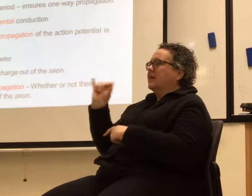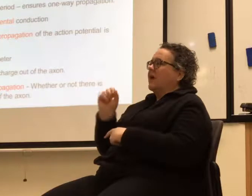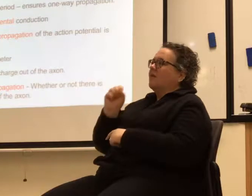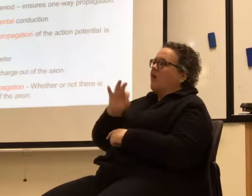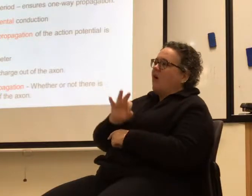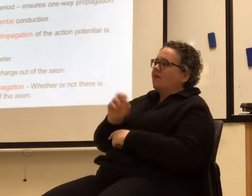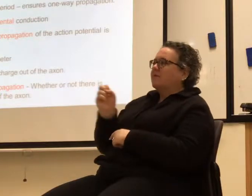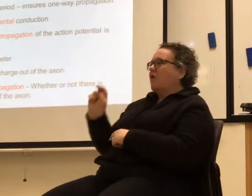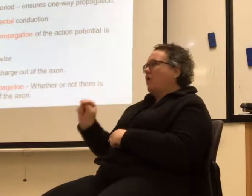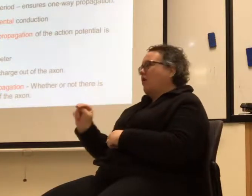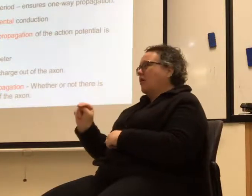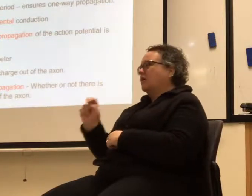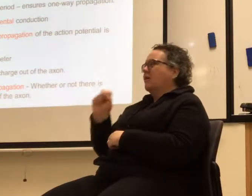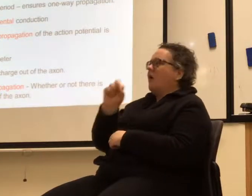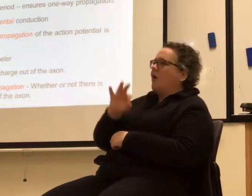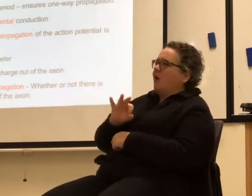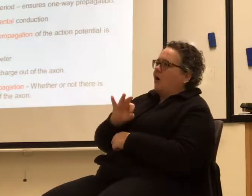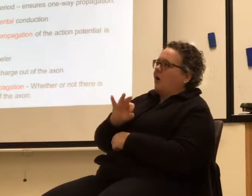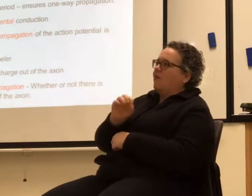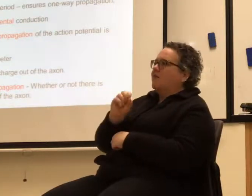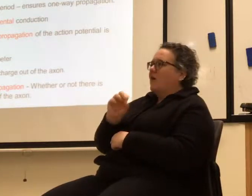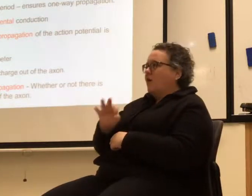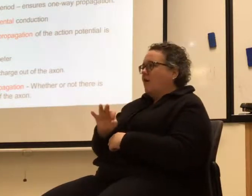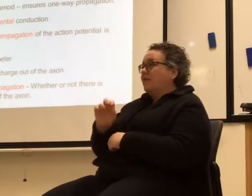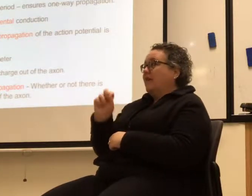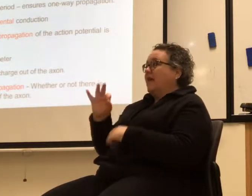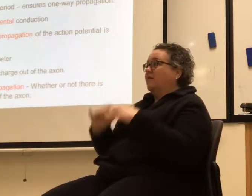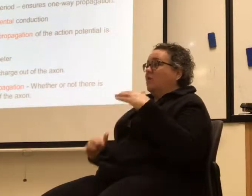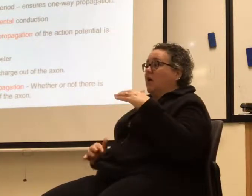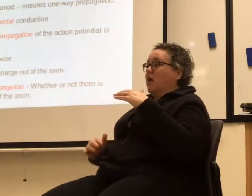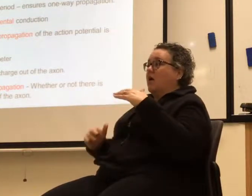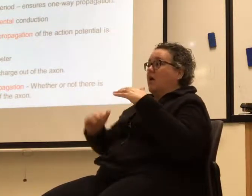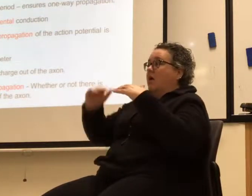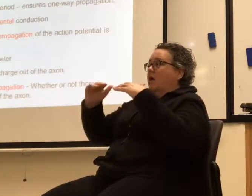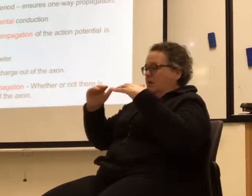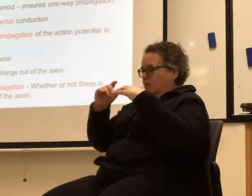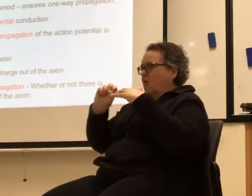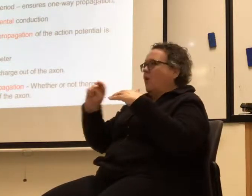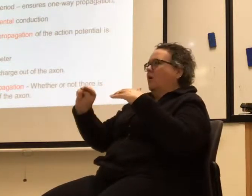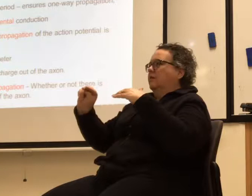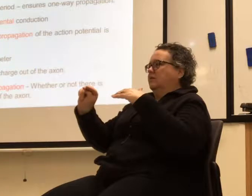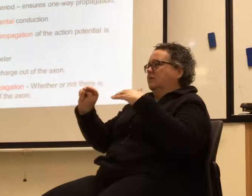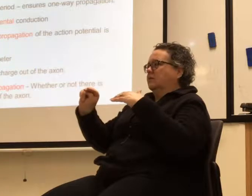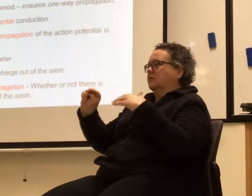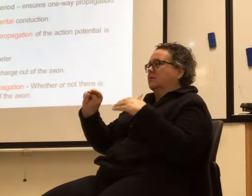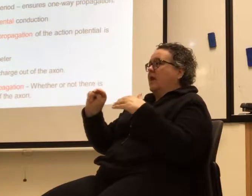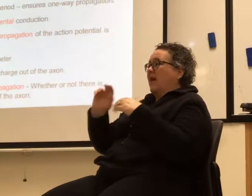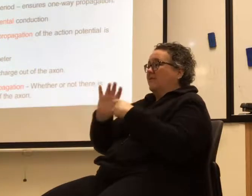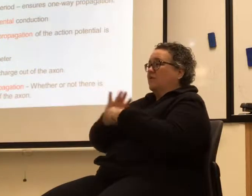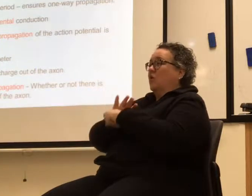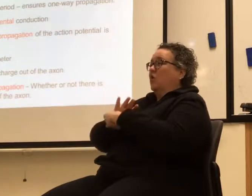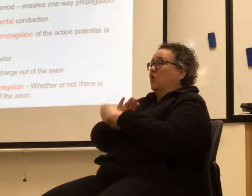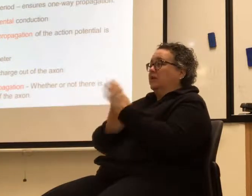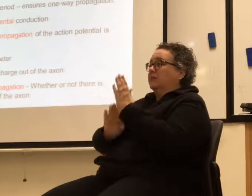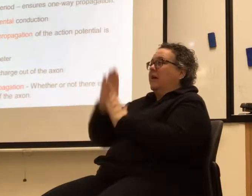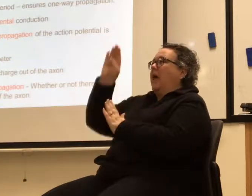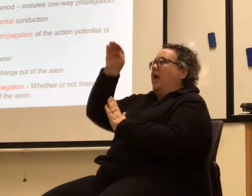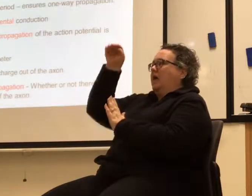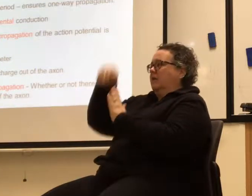off, off, and then if you reach threshold, it's on. And you get the full